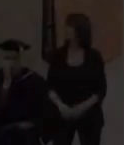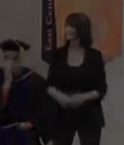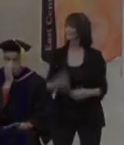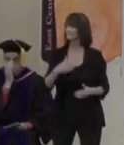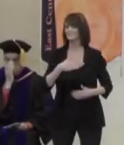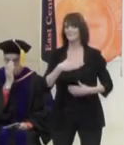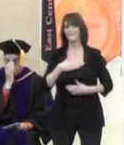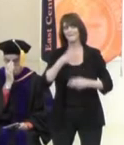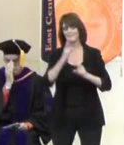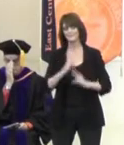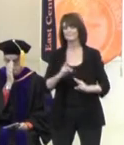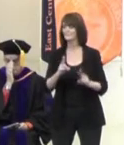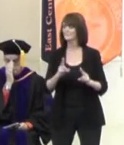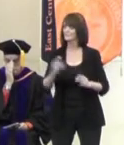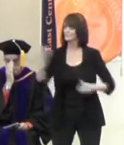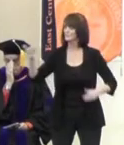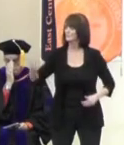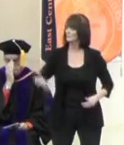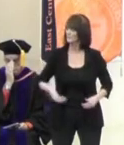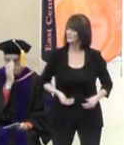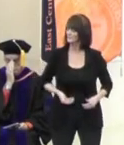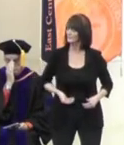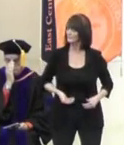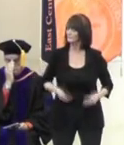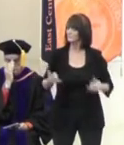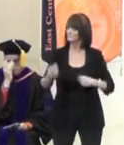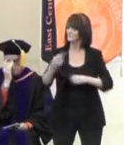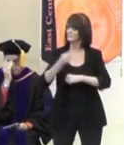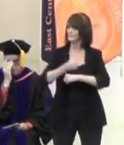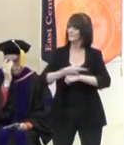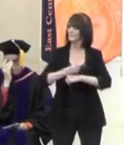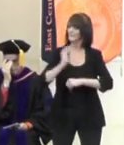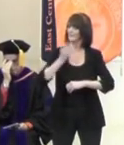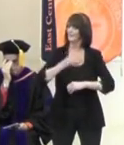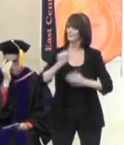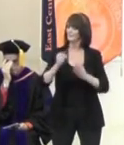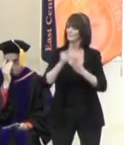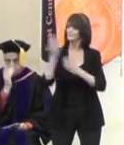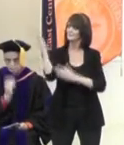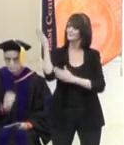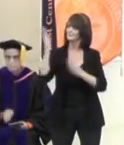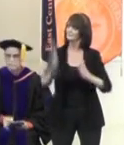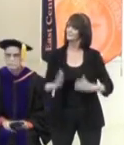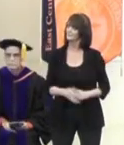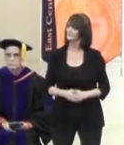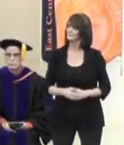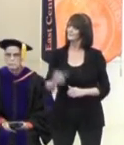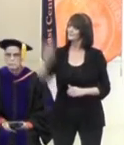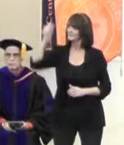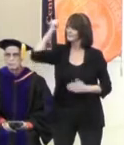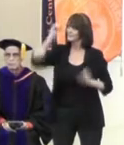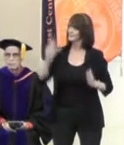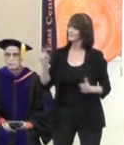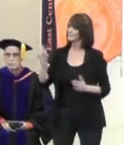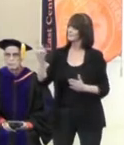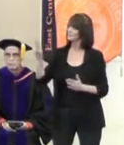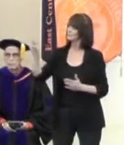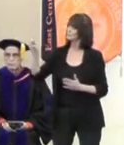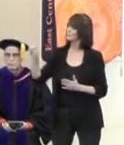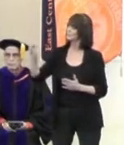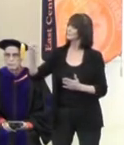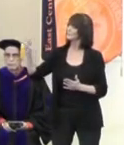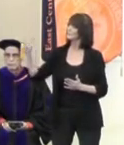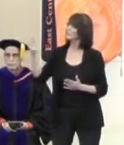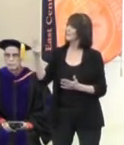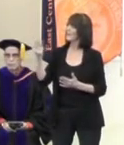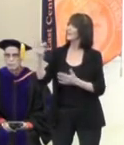It's my pleasure to welcome to the podium today our commencement speaker, Governor George Nigh, a